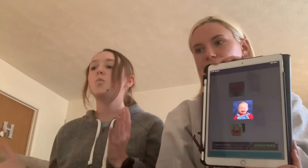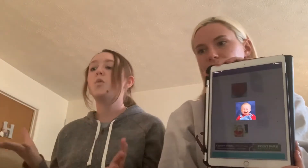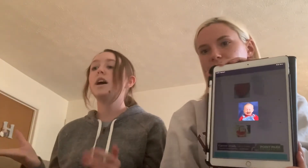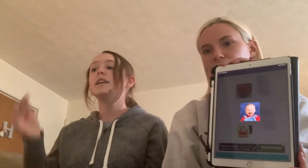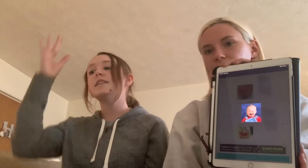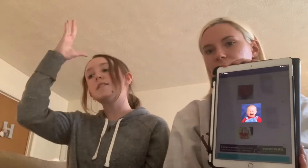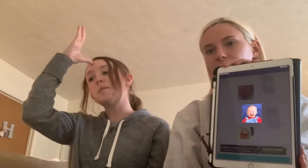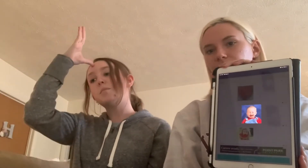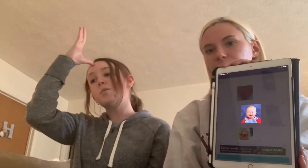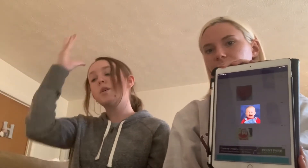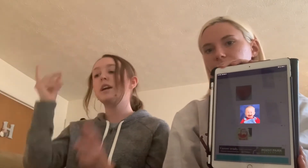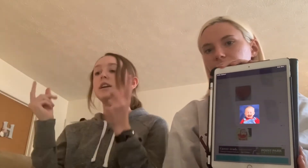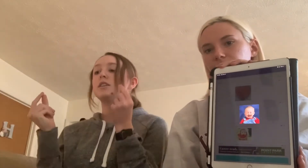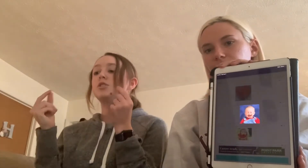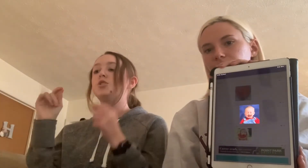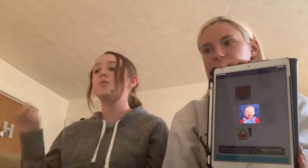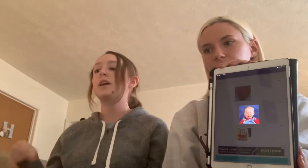What is the boy doing?